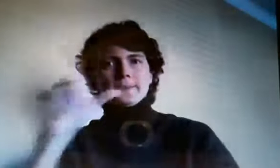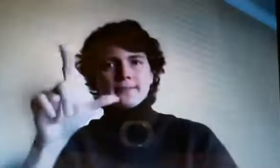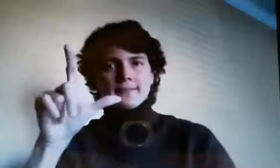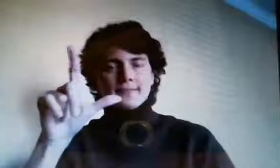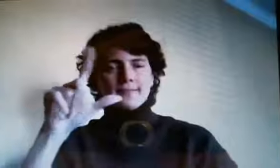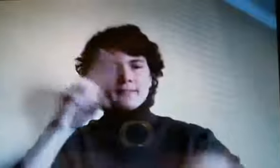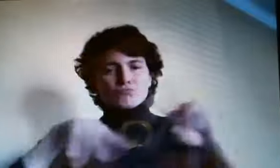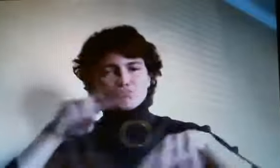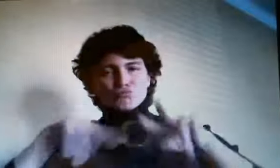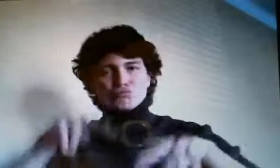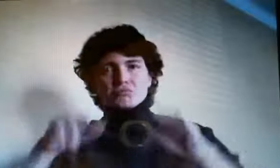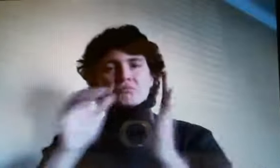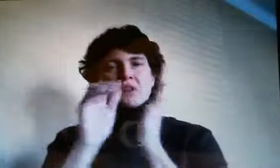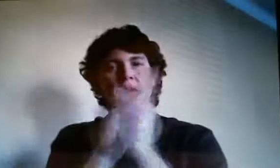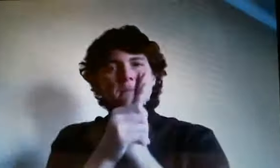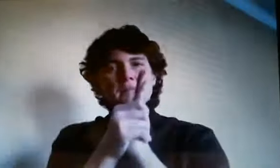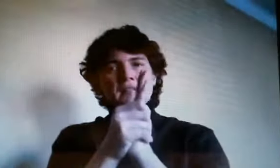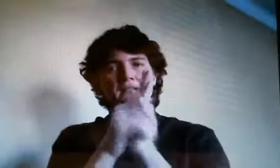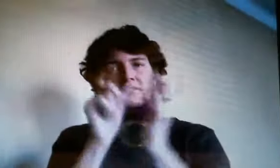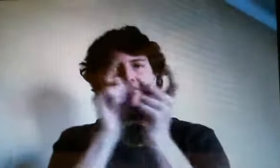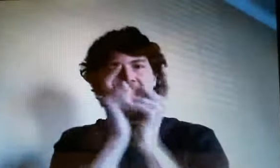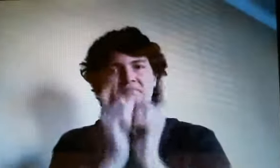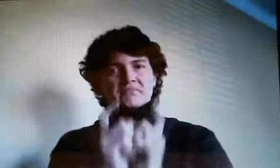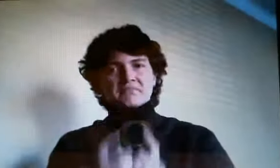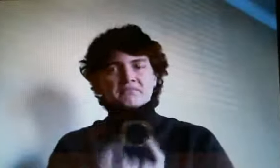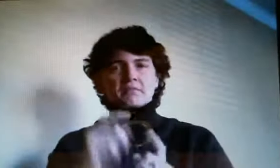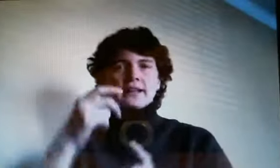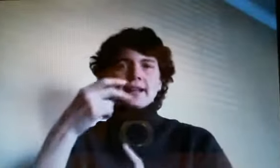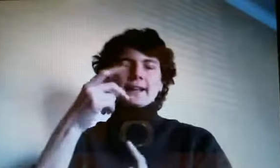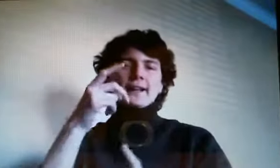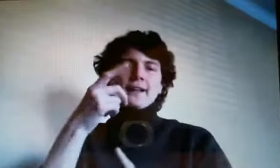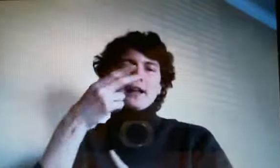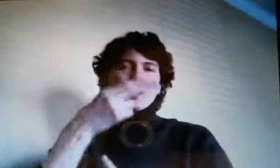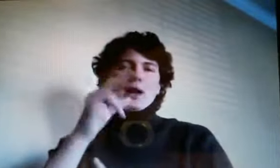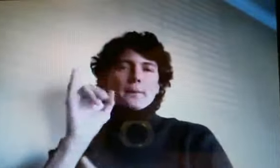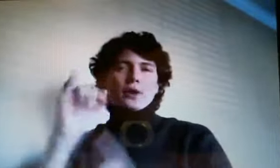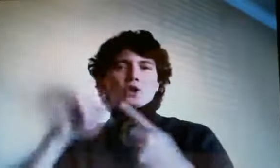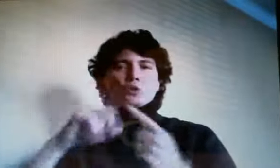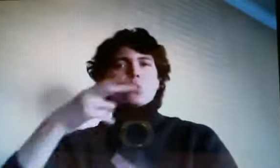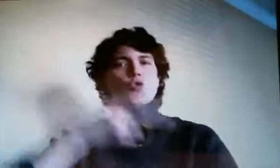finally read it over Wednesday. Each of the individual amendments,